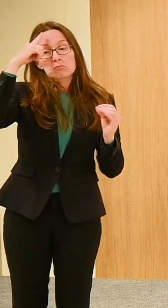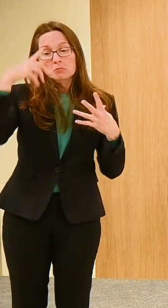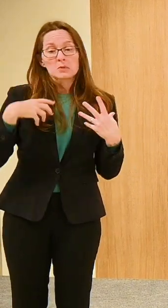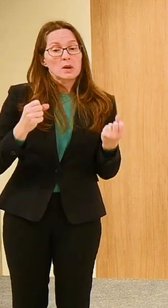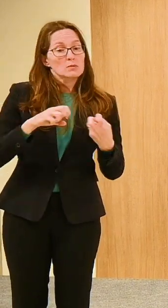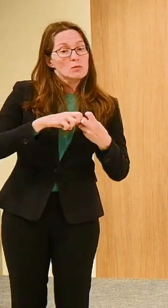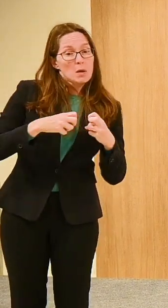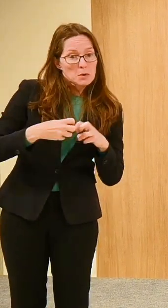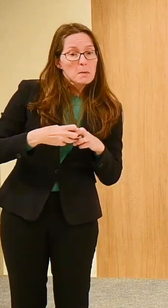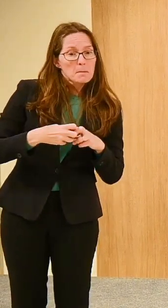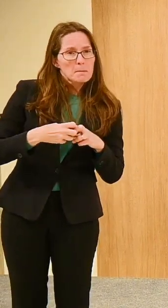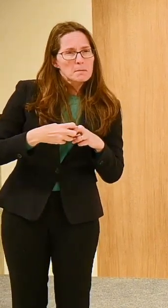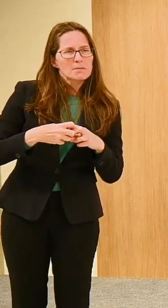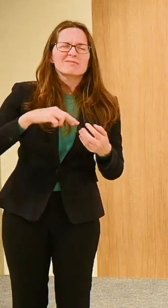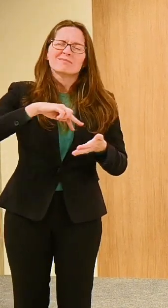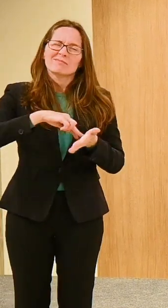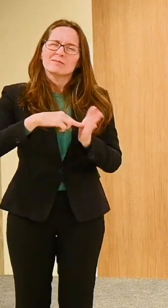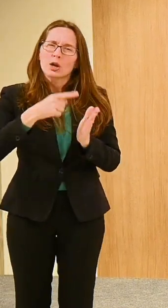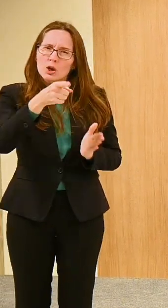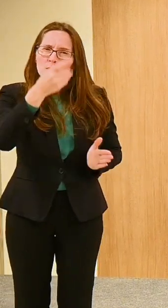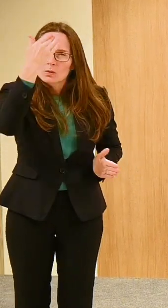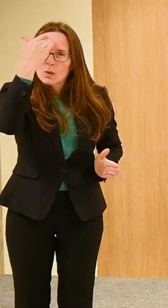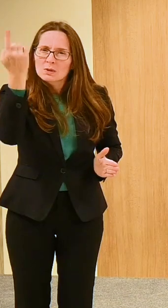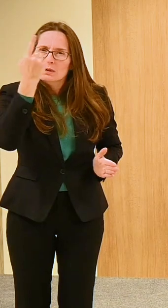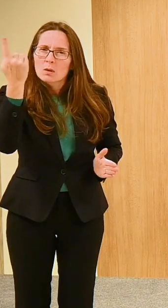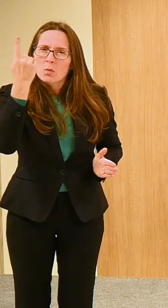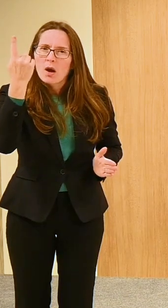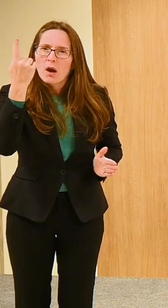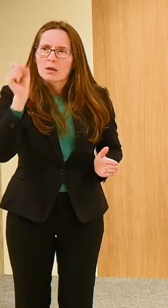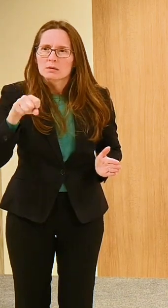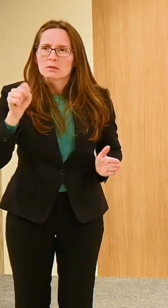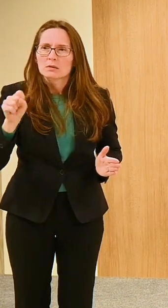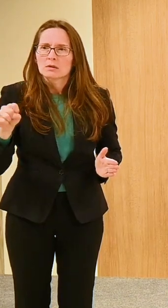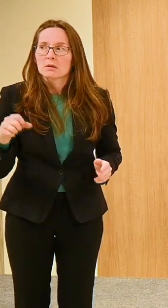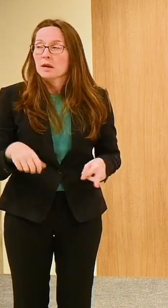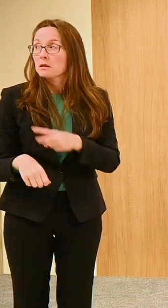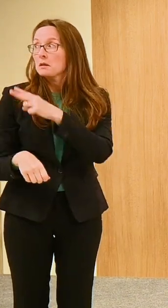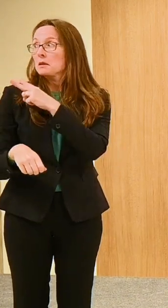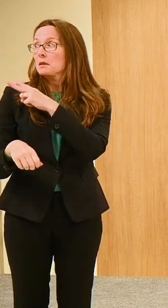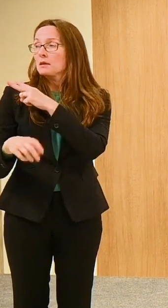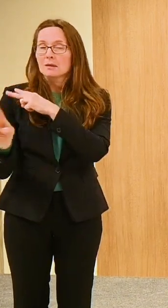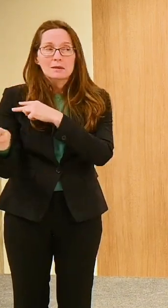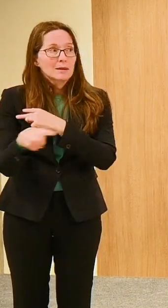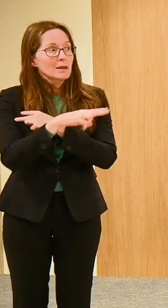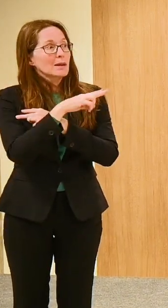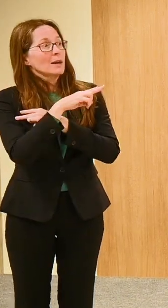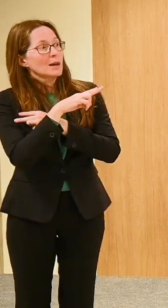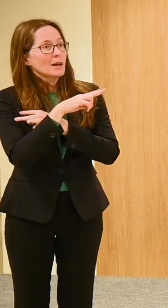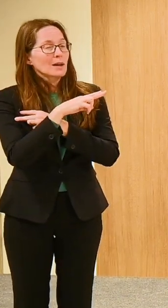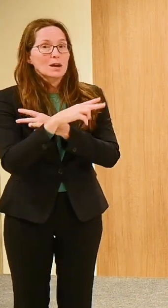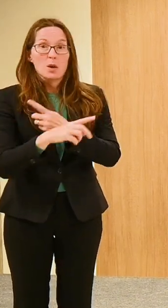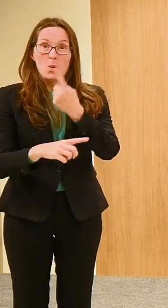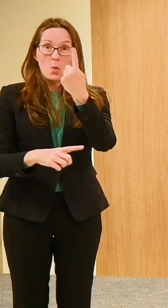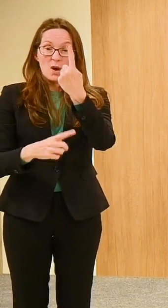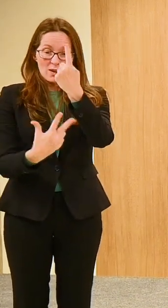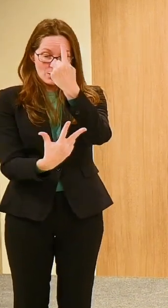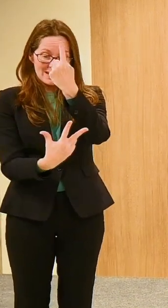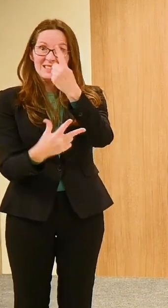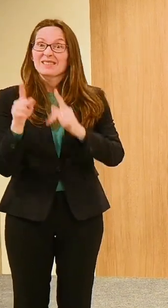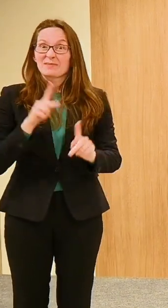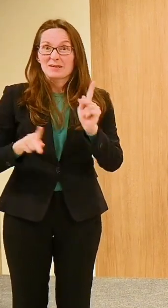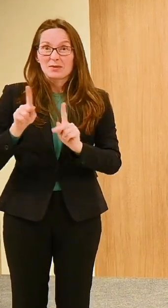It's about 2 out of 5 people. So I always say, look to your left, look to your right. One of the 3 of you is probably going to need to talk to somebody at some